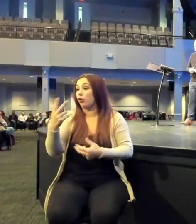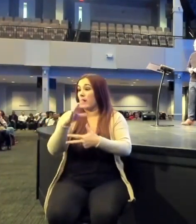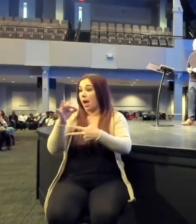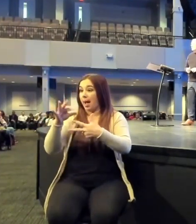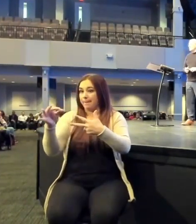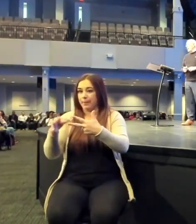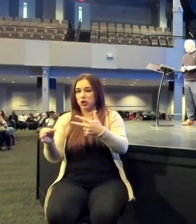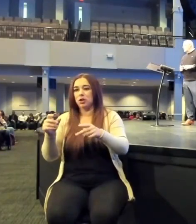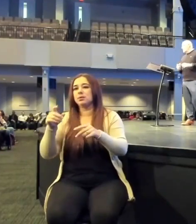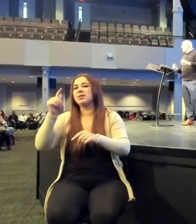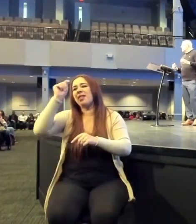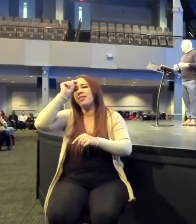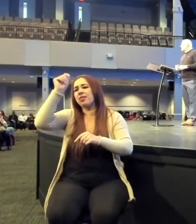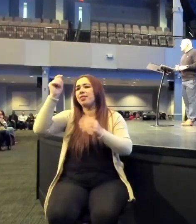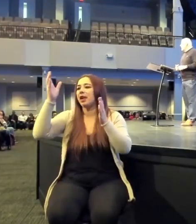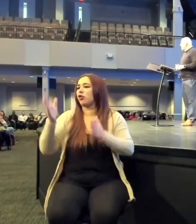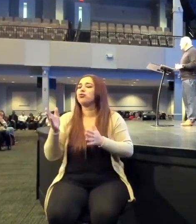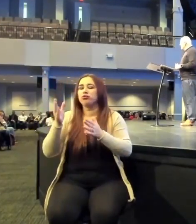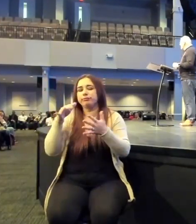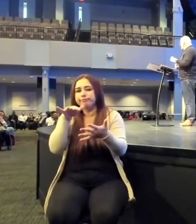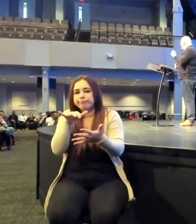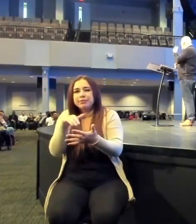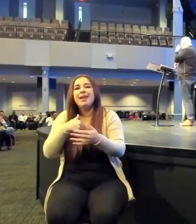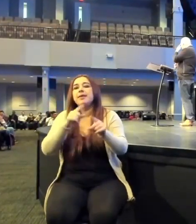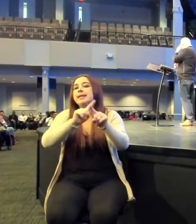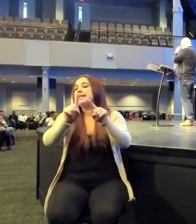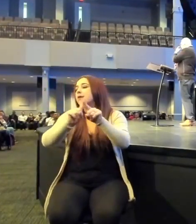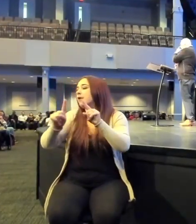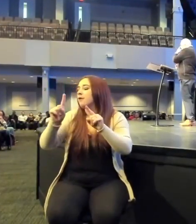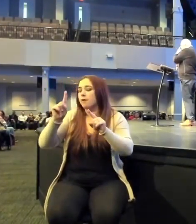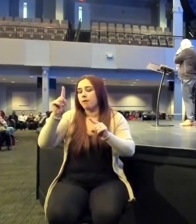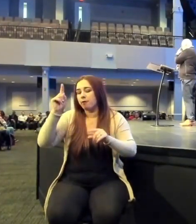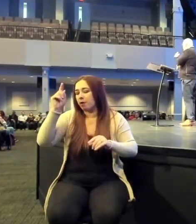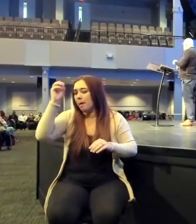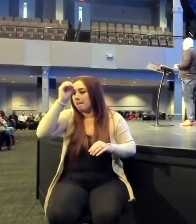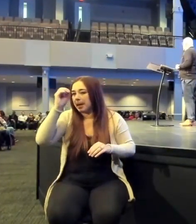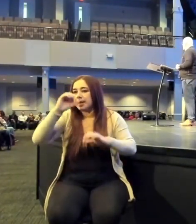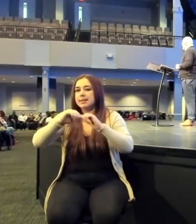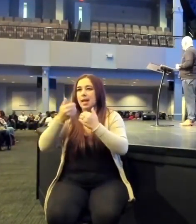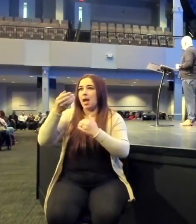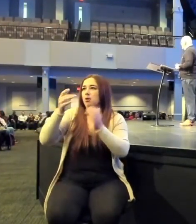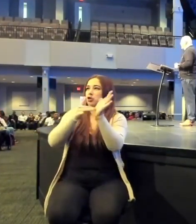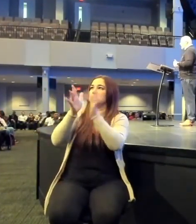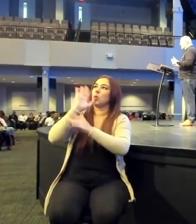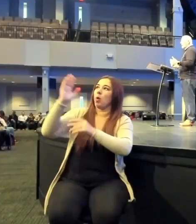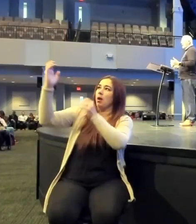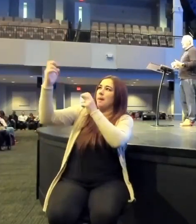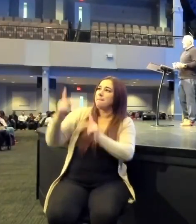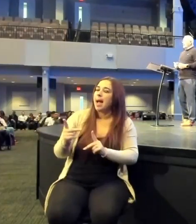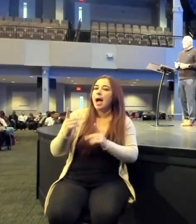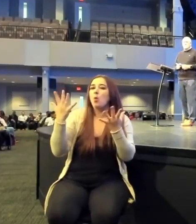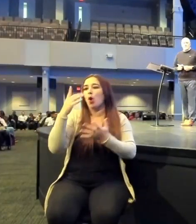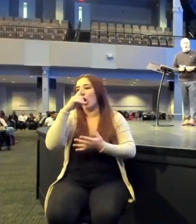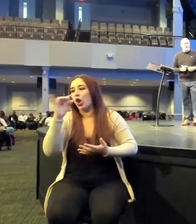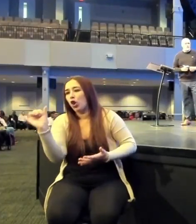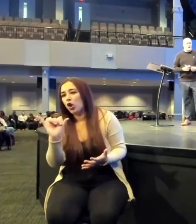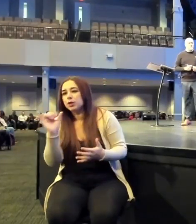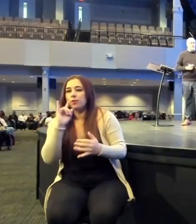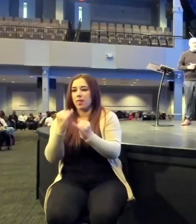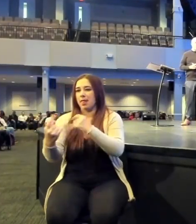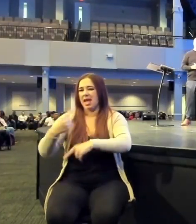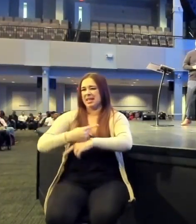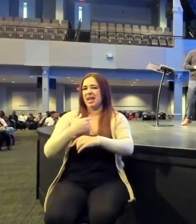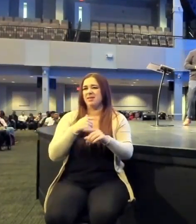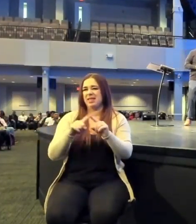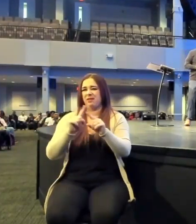options. As theologians have studied this, there are various different schools of thought regarding how Jesus could return, what it might look like in terms of the last days.